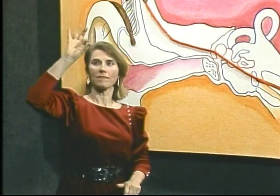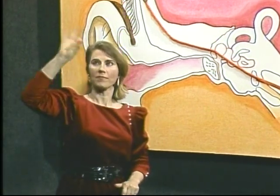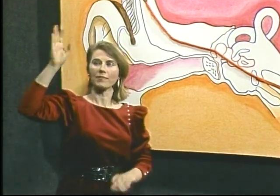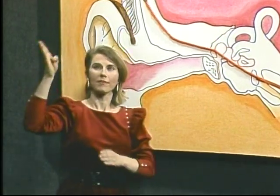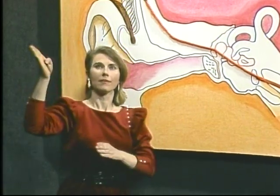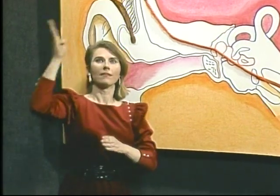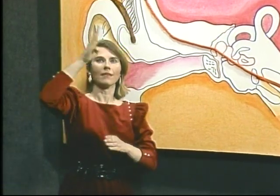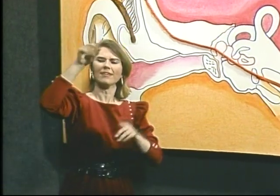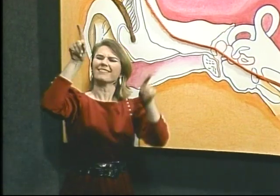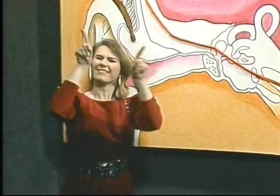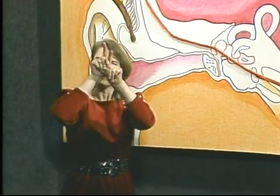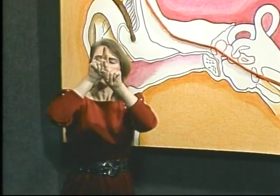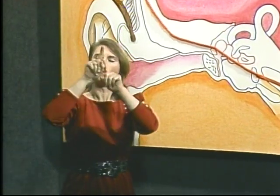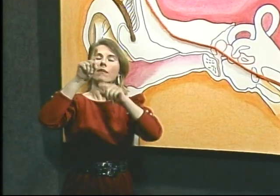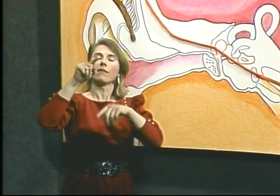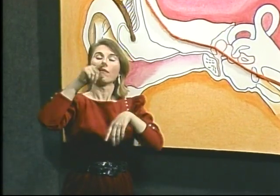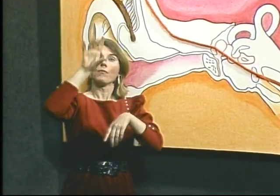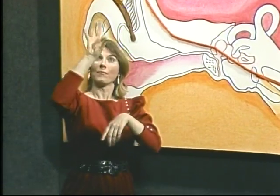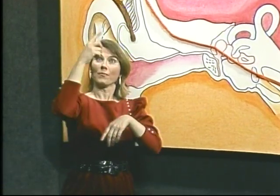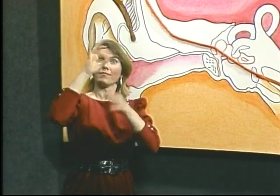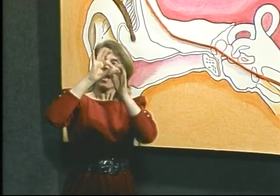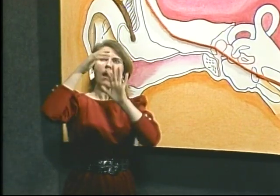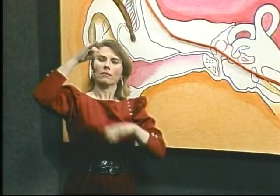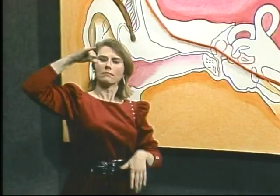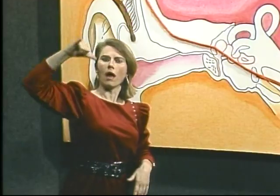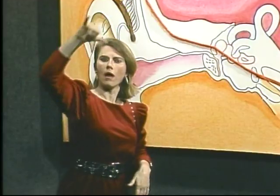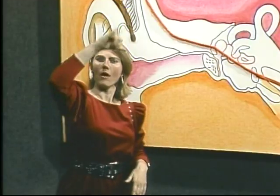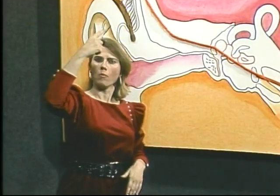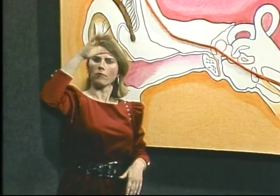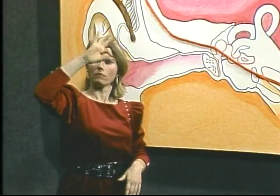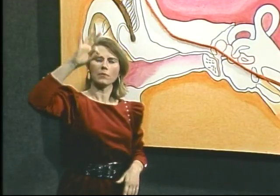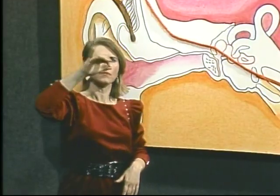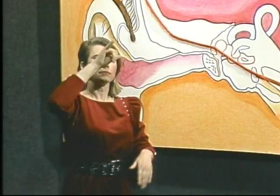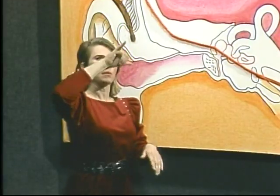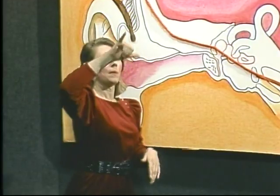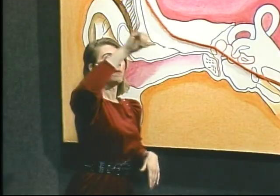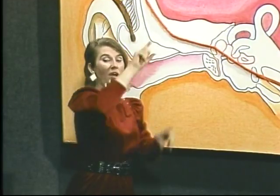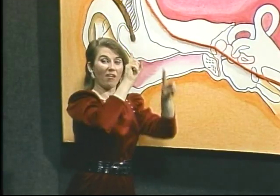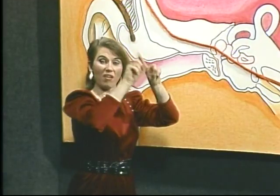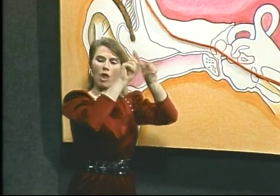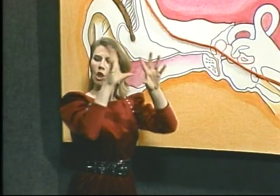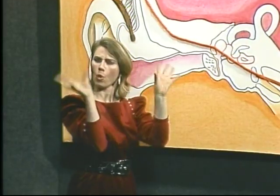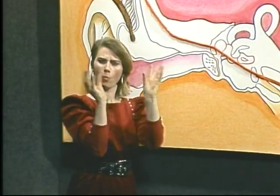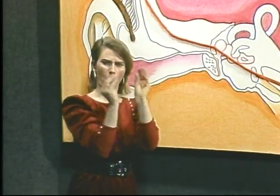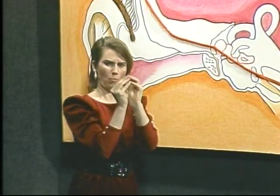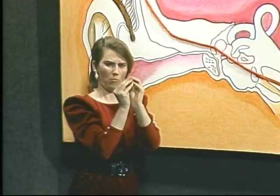group. The same is done for the following groups of frequencies.